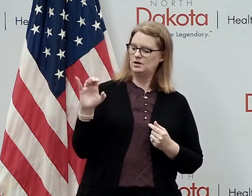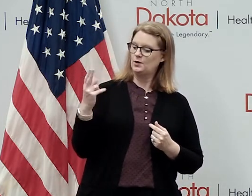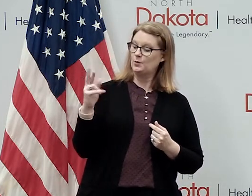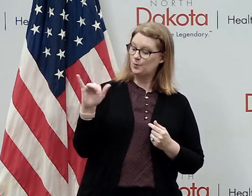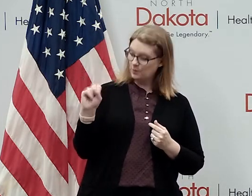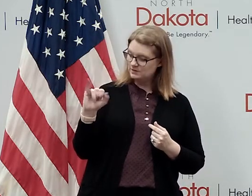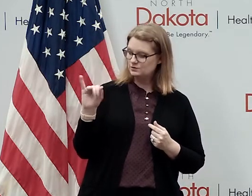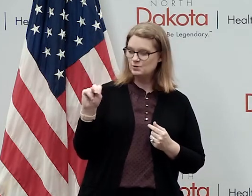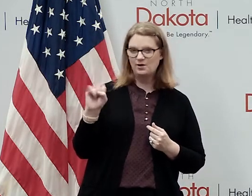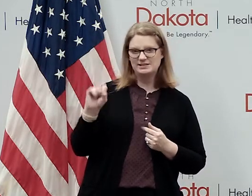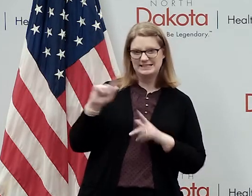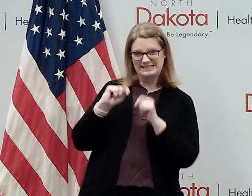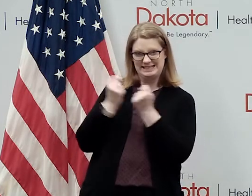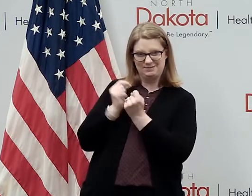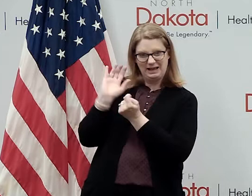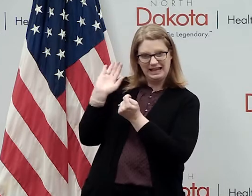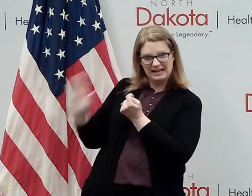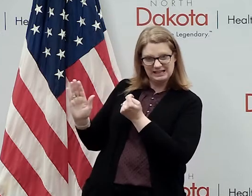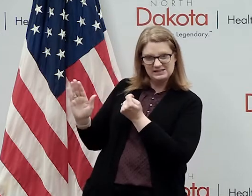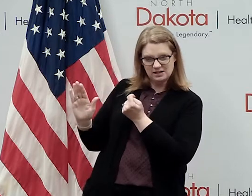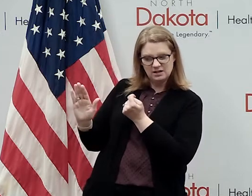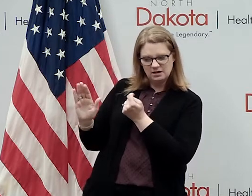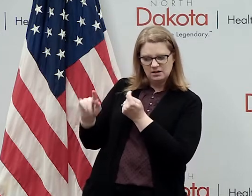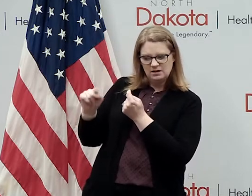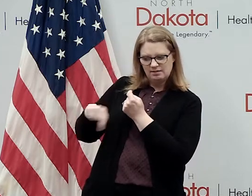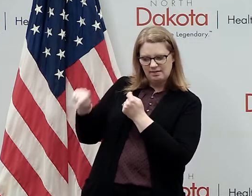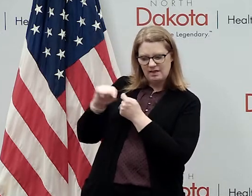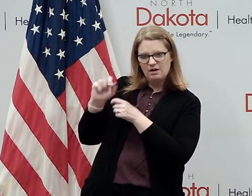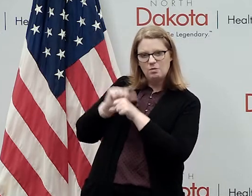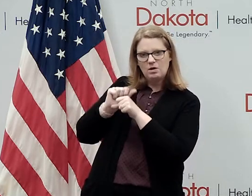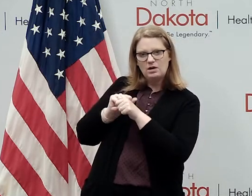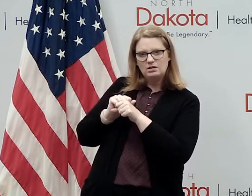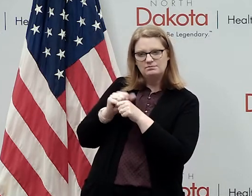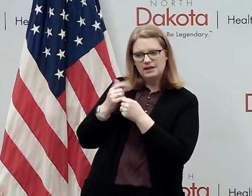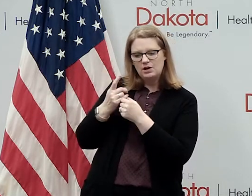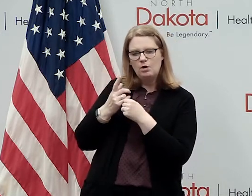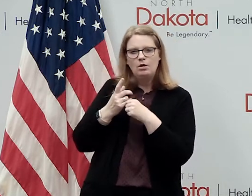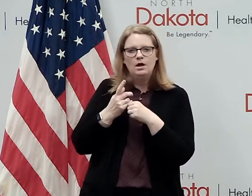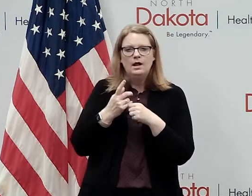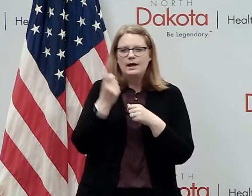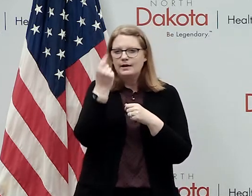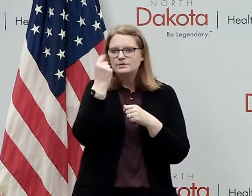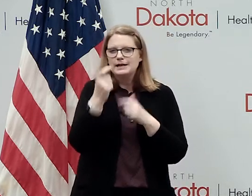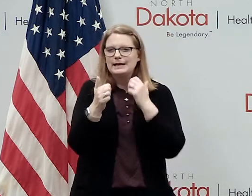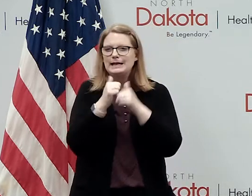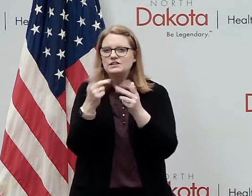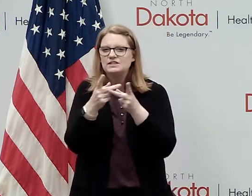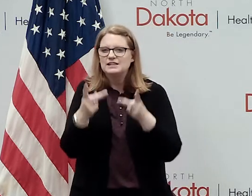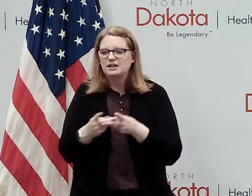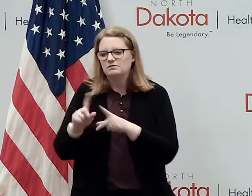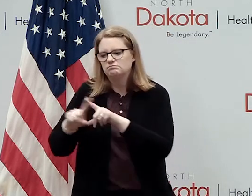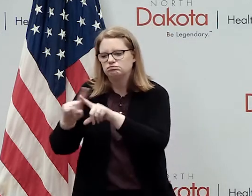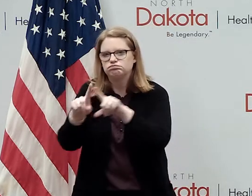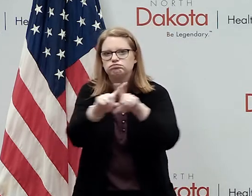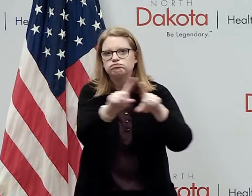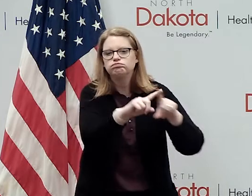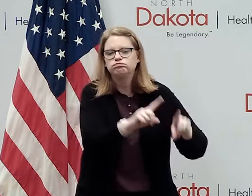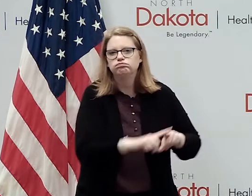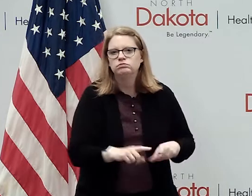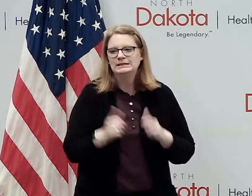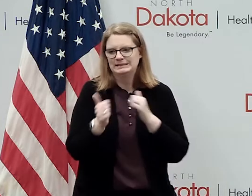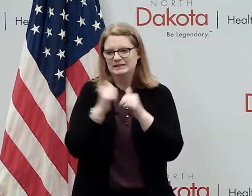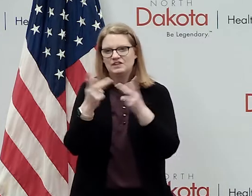in long-term care that are working and approving these plans, we're doing them one at a time because each facility is